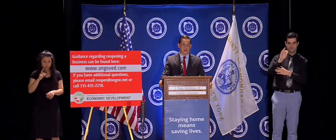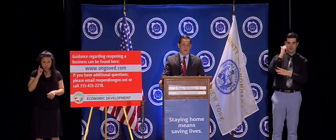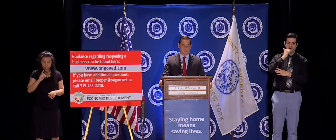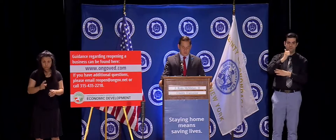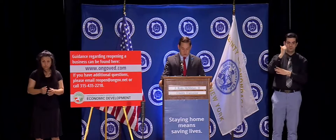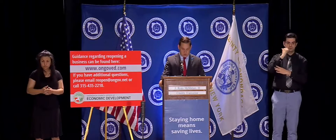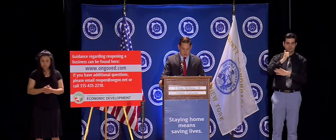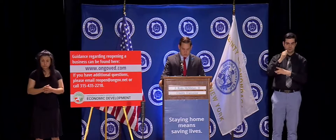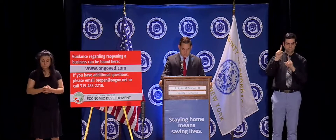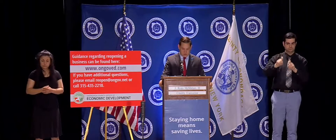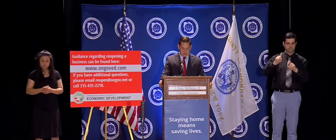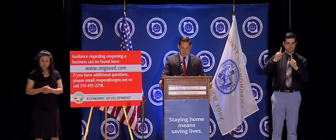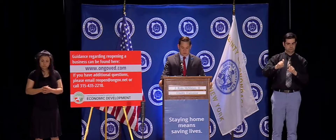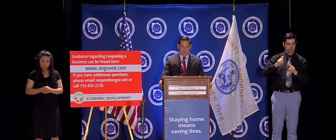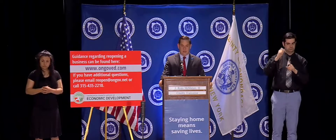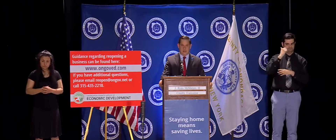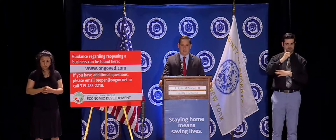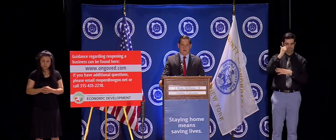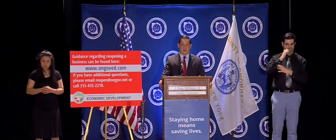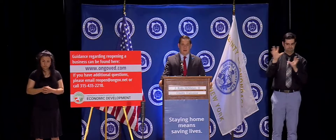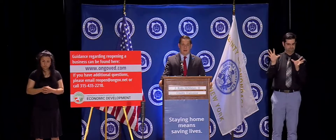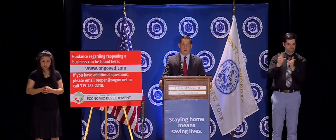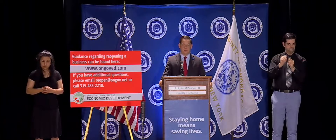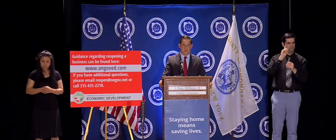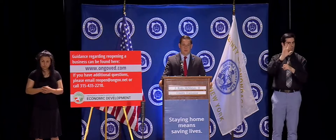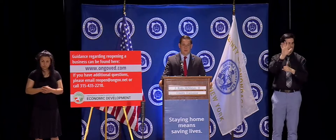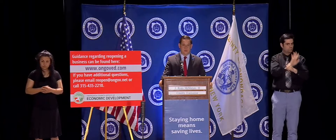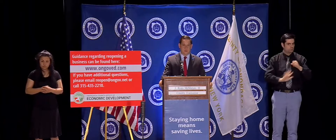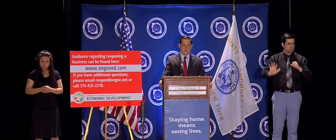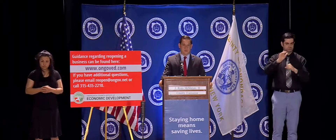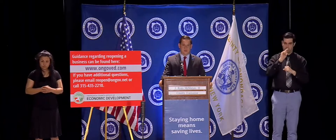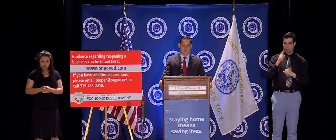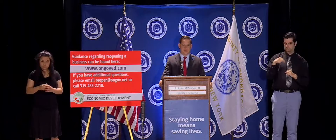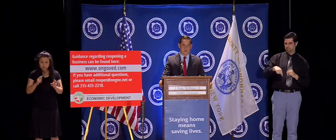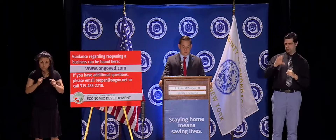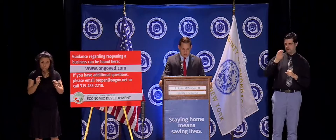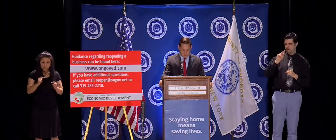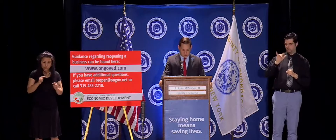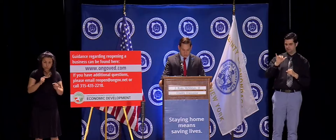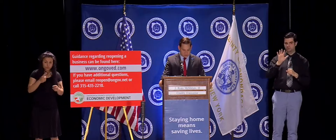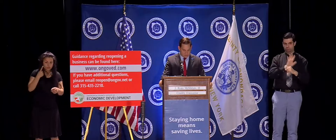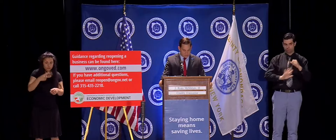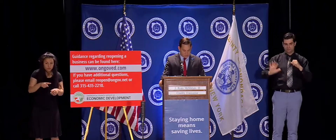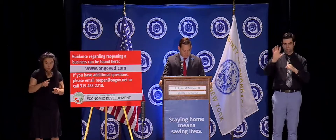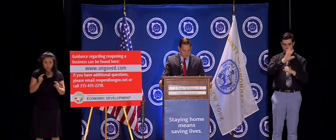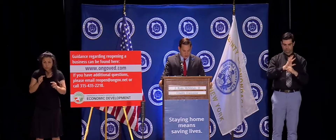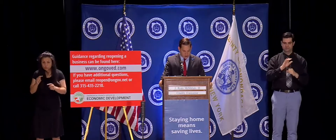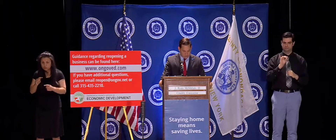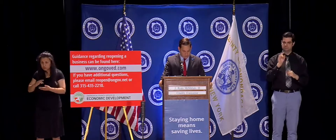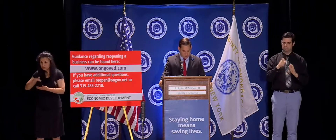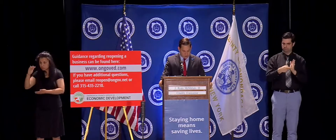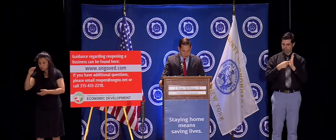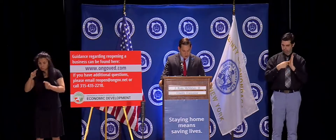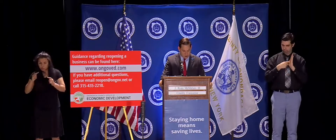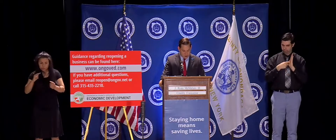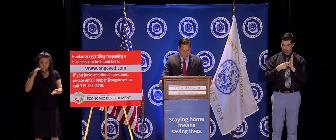rolling average. So it doesn't mean you need to hit it every day, but you need to, over 7 days, average out